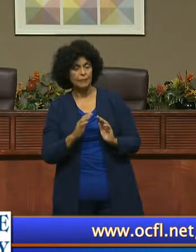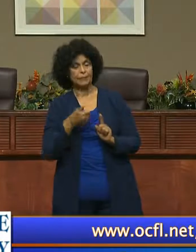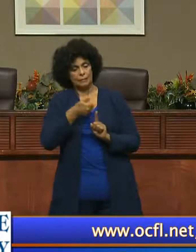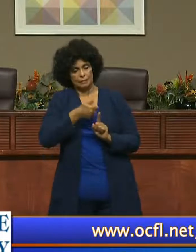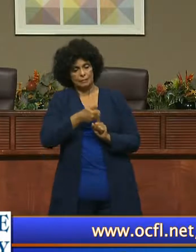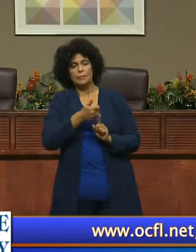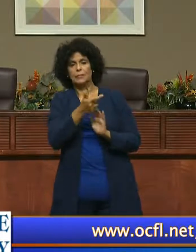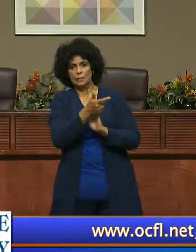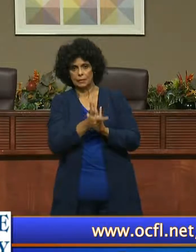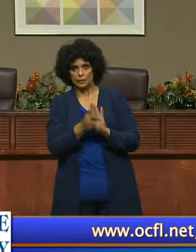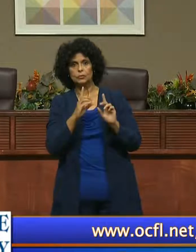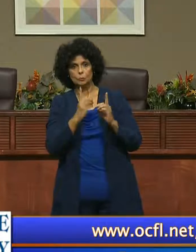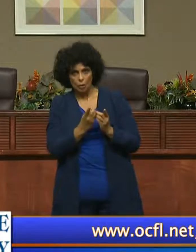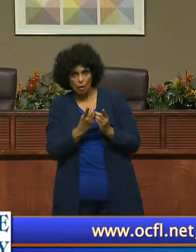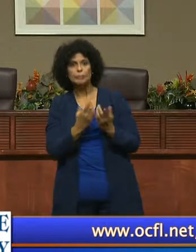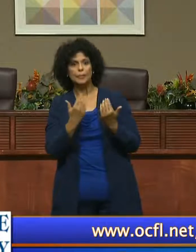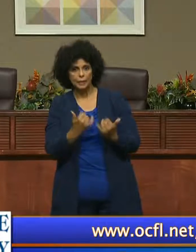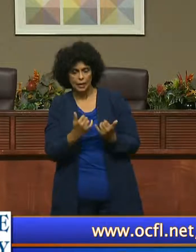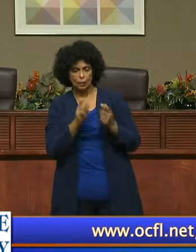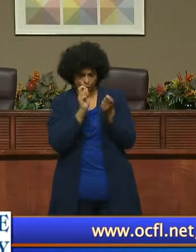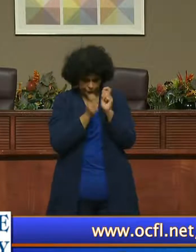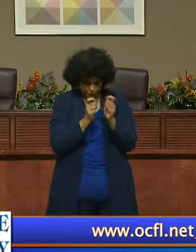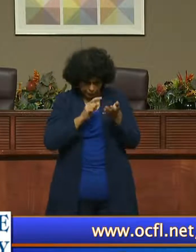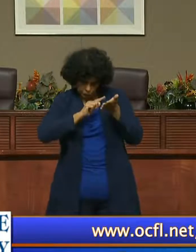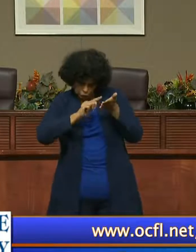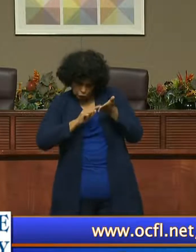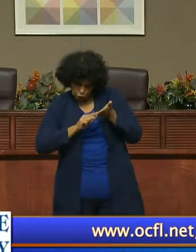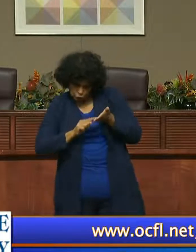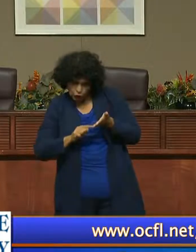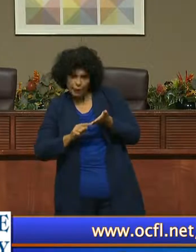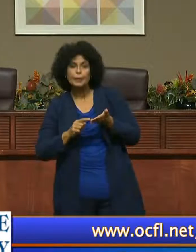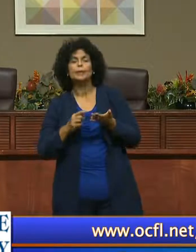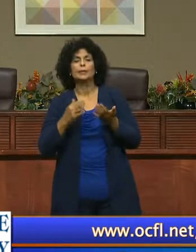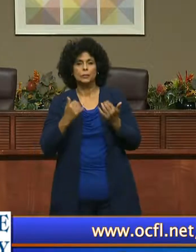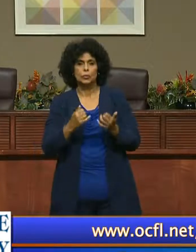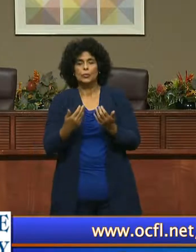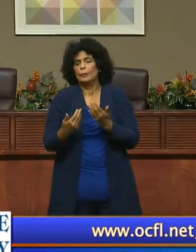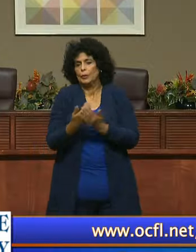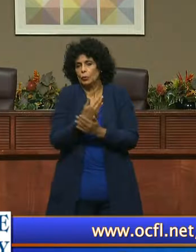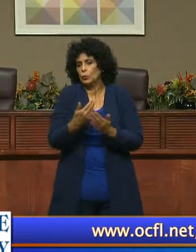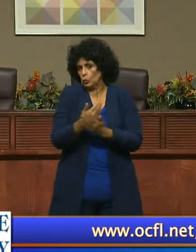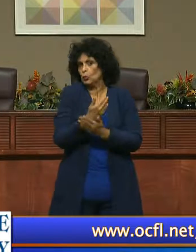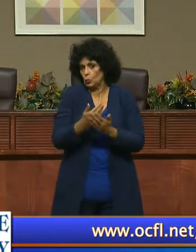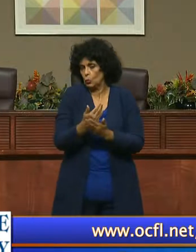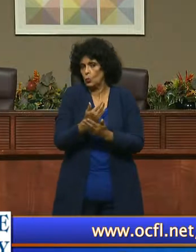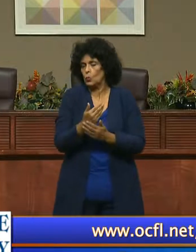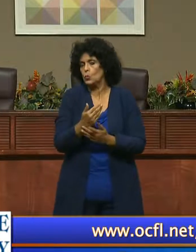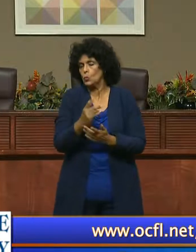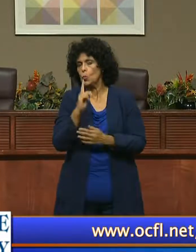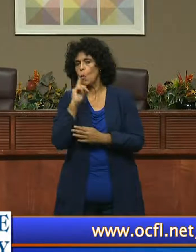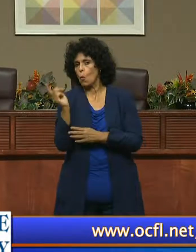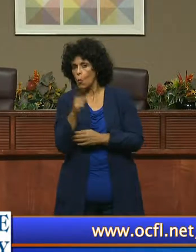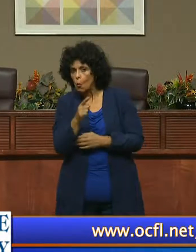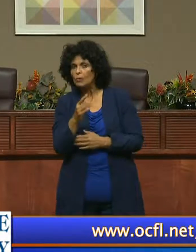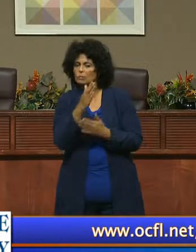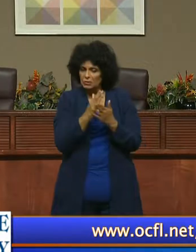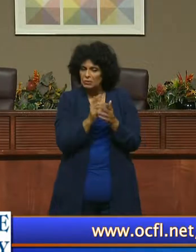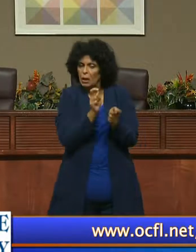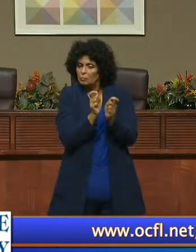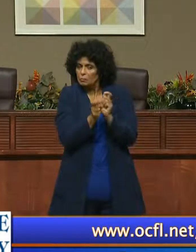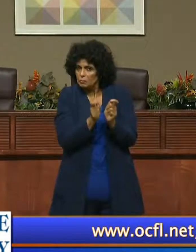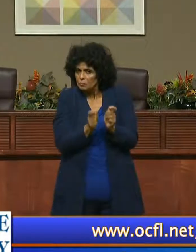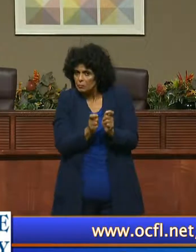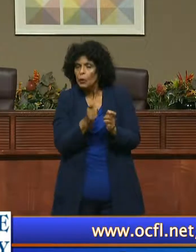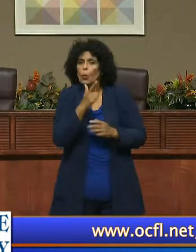I signed a new executive order that if you have not been provided a copy, we'll make a copy of it for